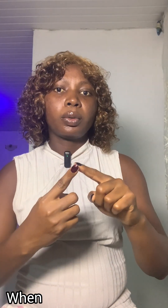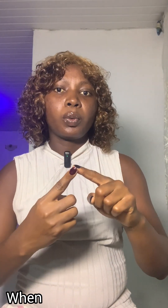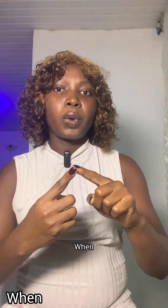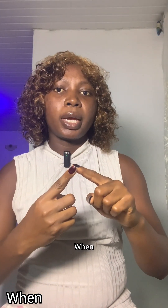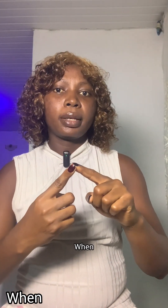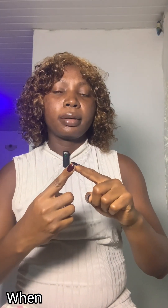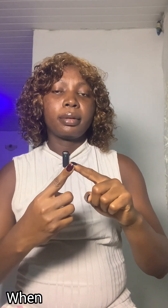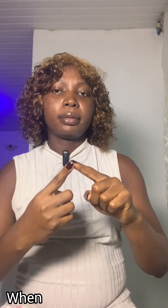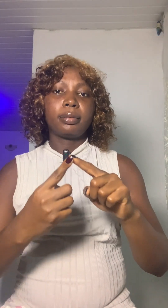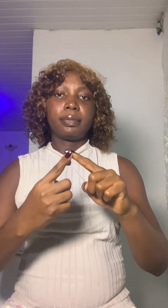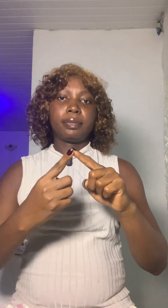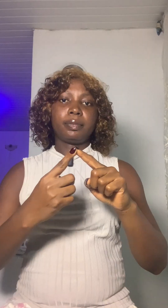When?